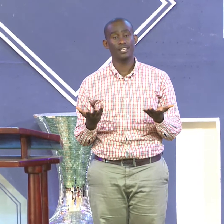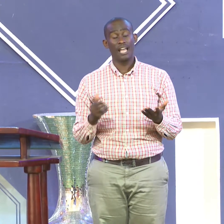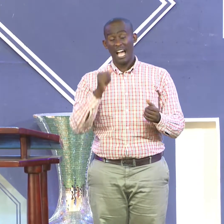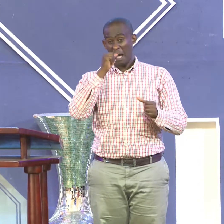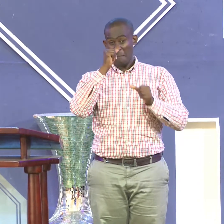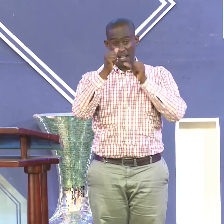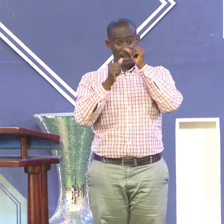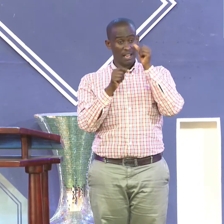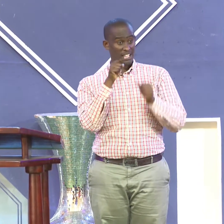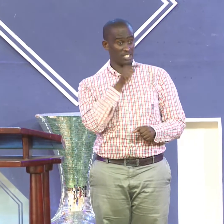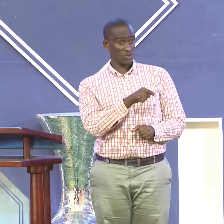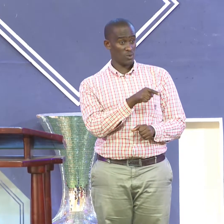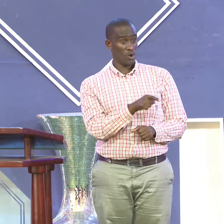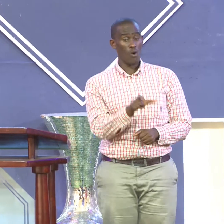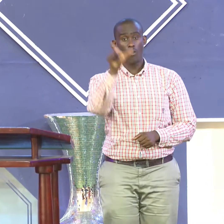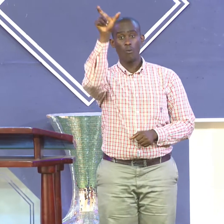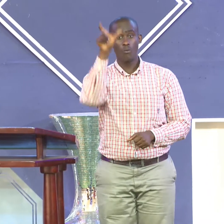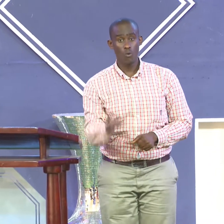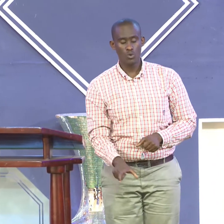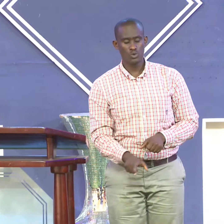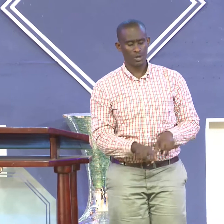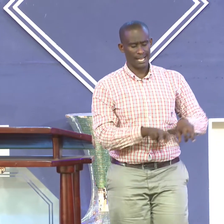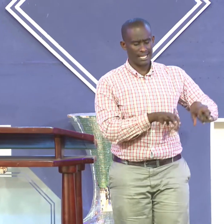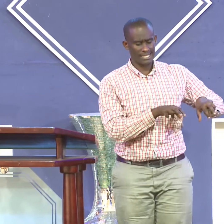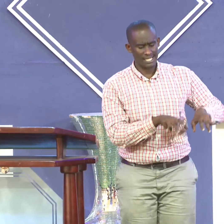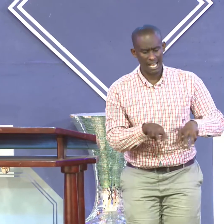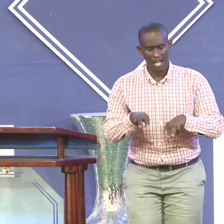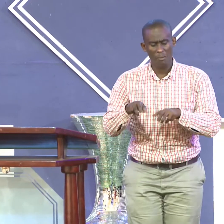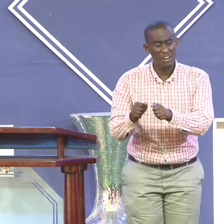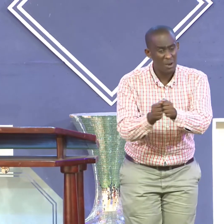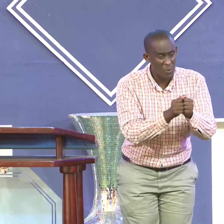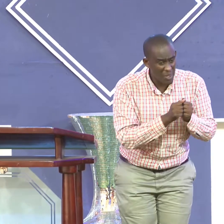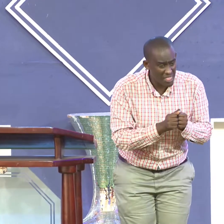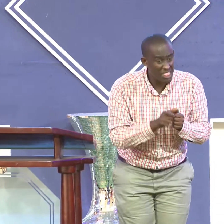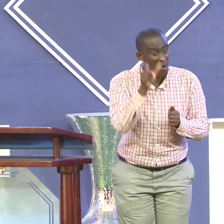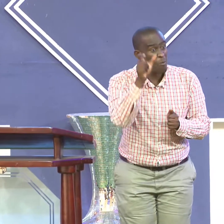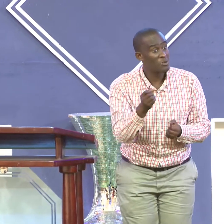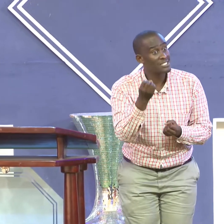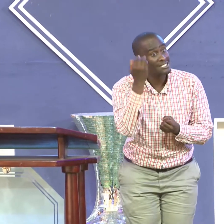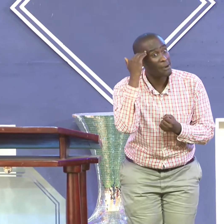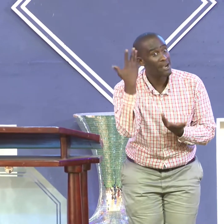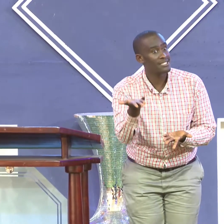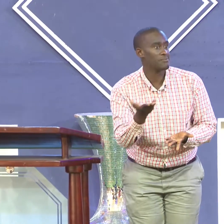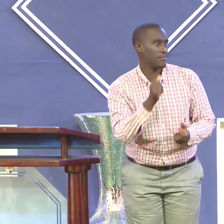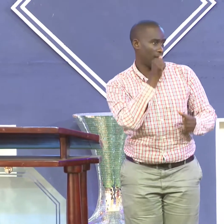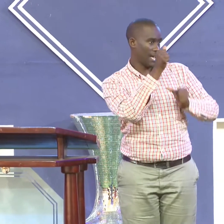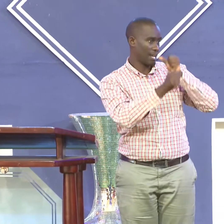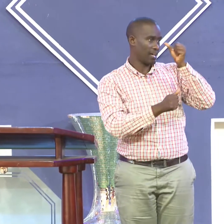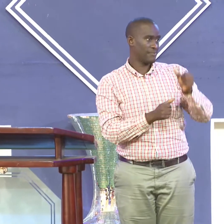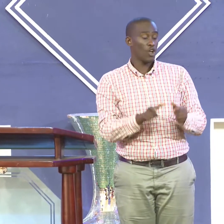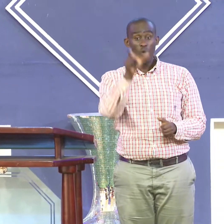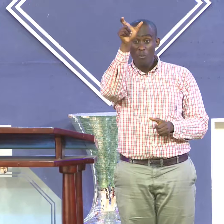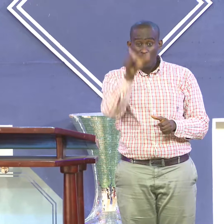Amalala chechintu chotambula na chonga toma nyinti chenyini chotambula. Pride is something you walk with unknowingly. Chenyini inga